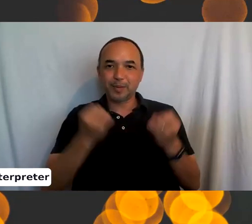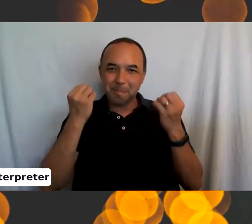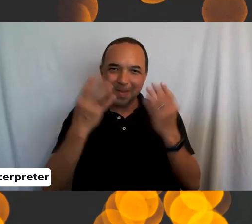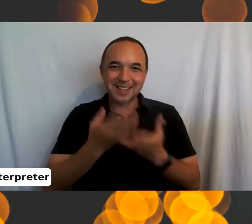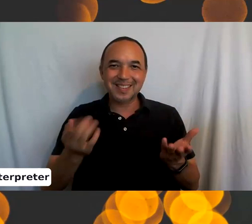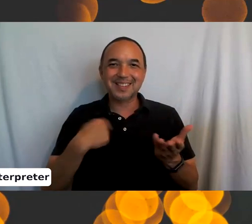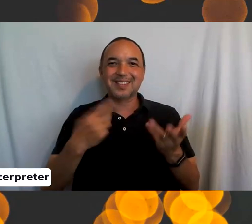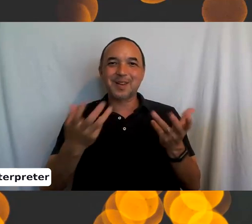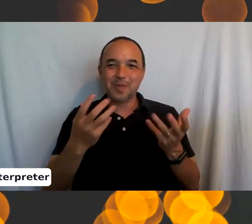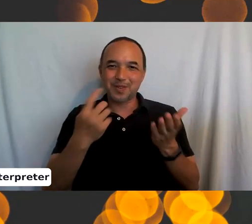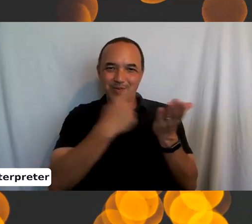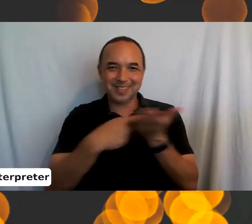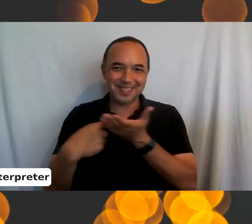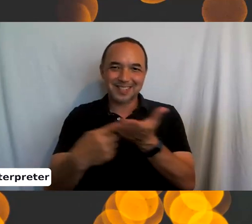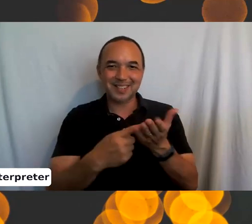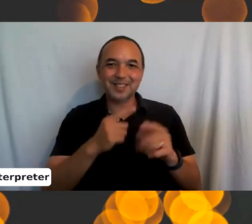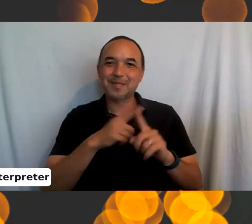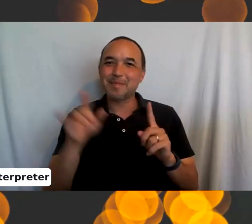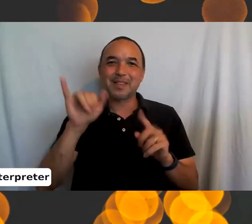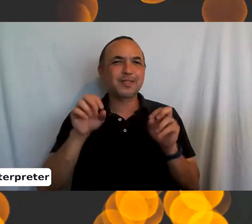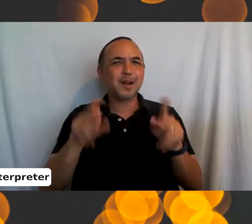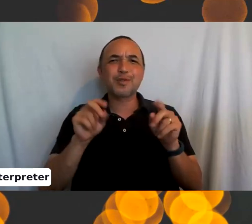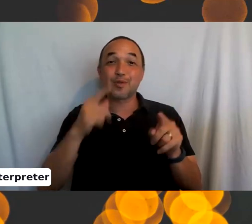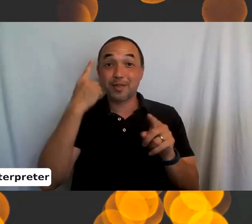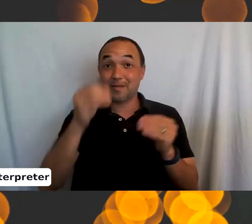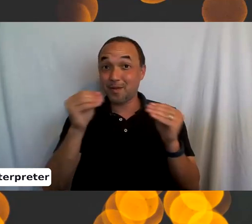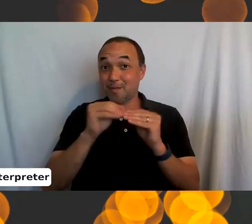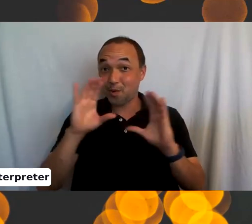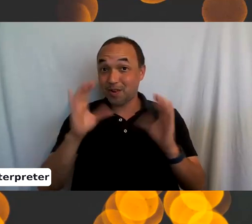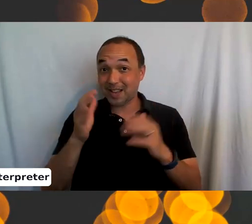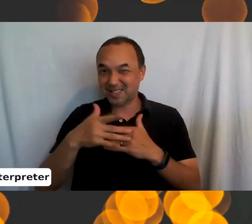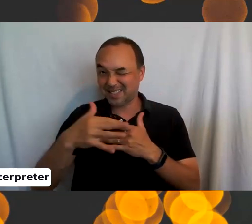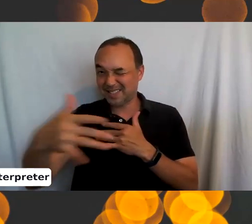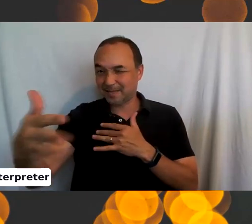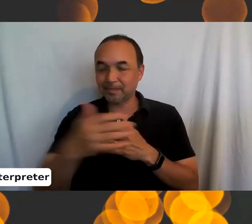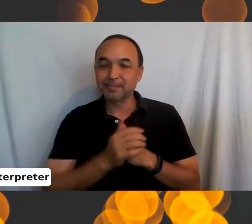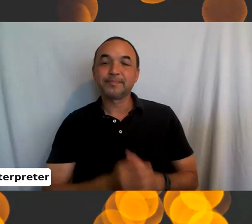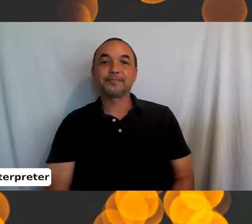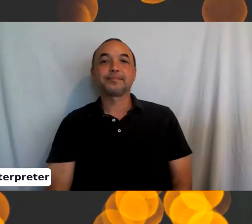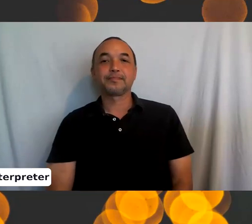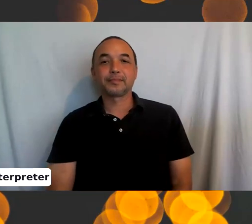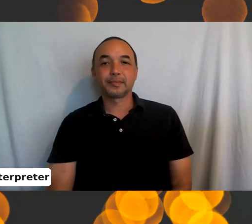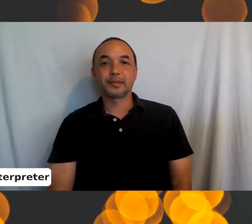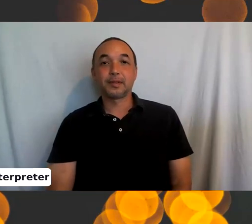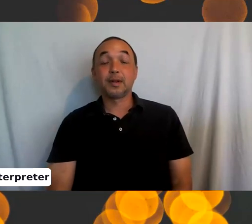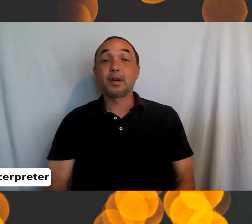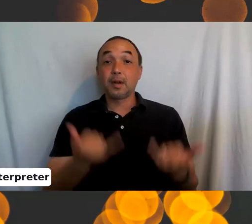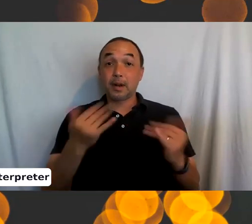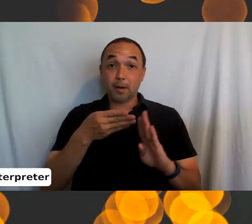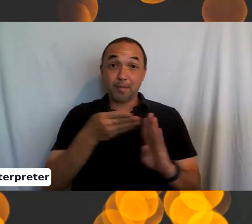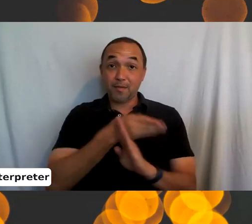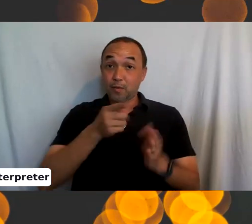into, but it just gives us the opportunity to do more classes. So let's just think about that. But before you